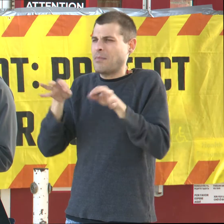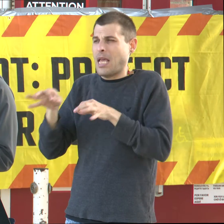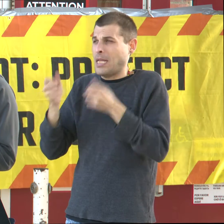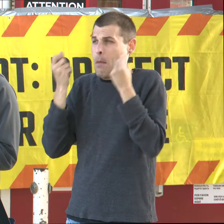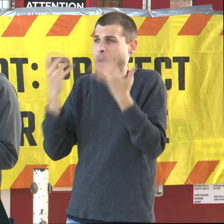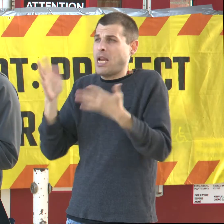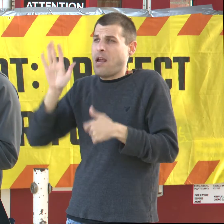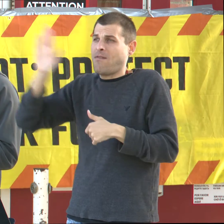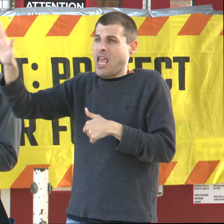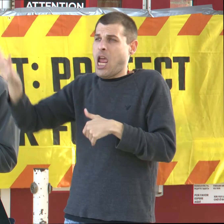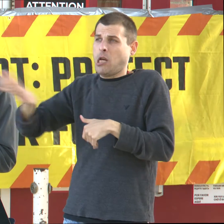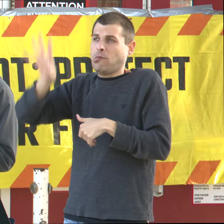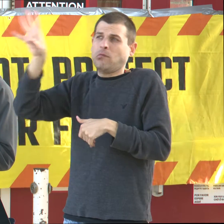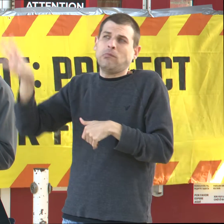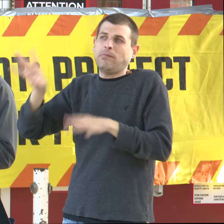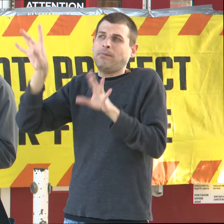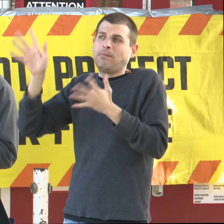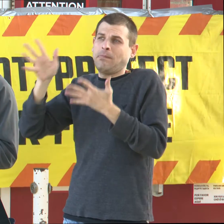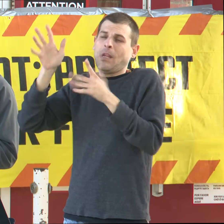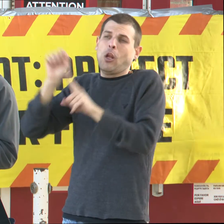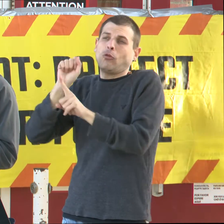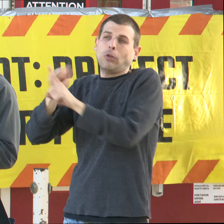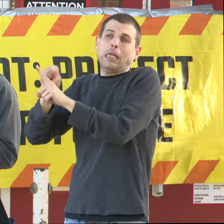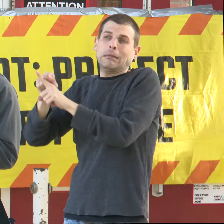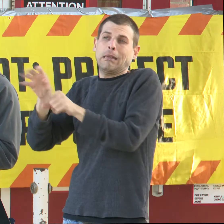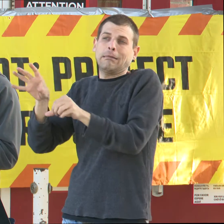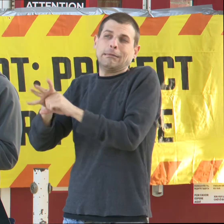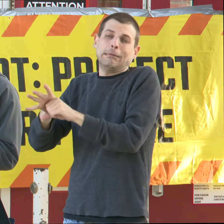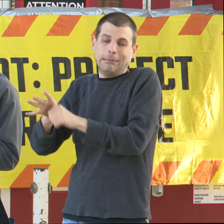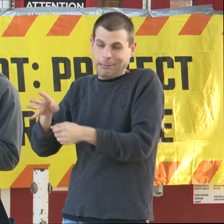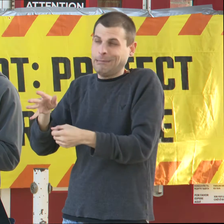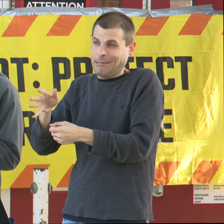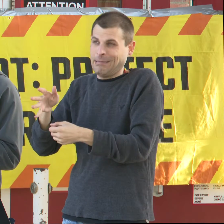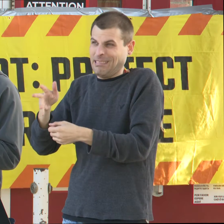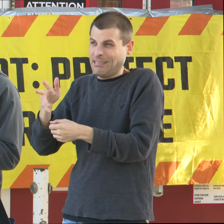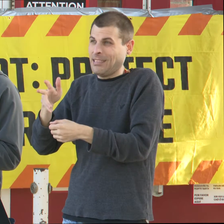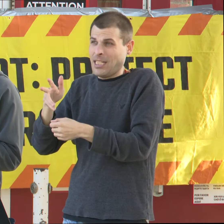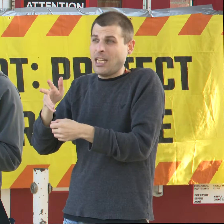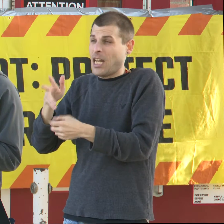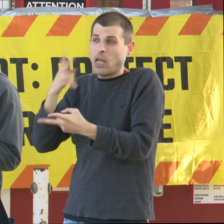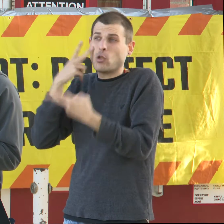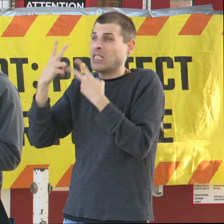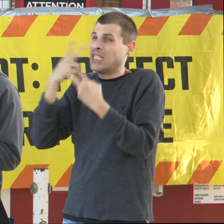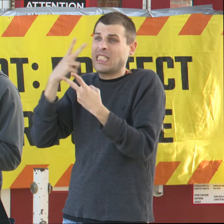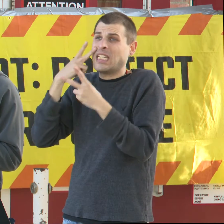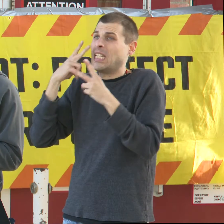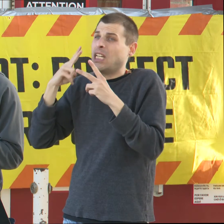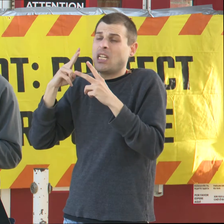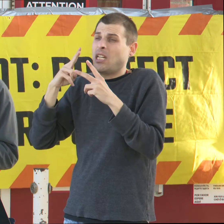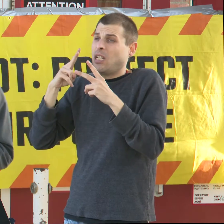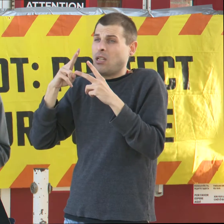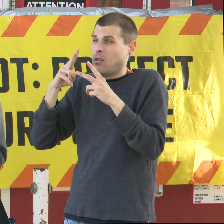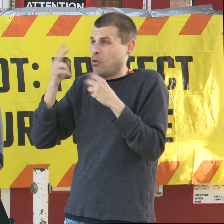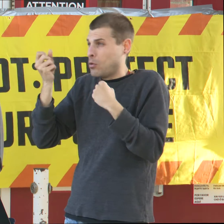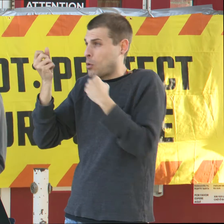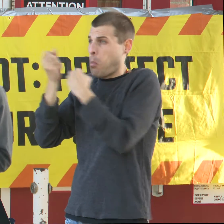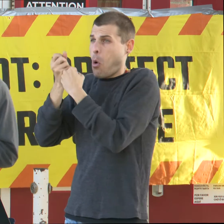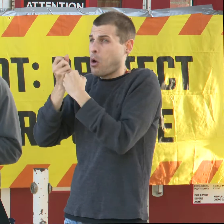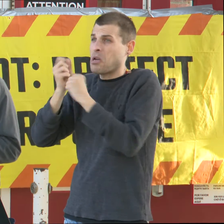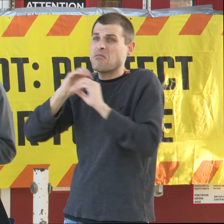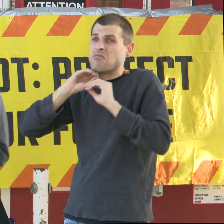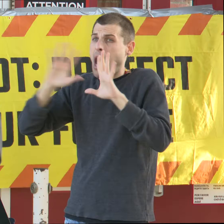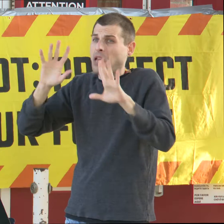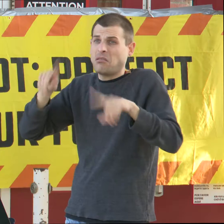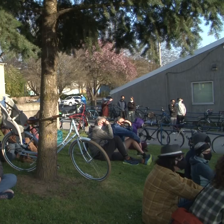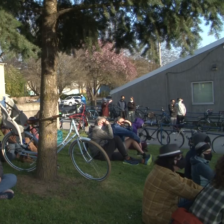shenanigans that have been going on with the public process to show how no one has ever voted for this project to go forward. So I'd like to